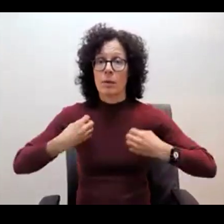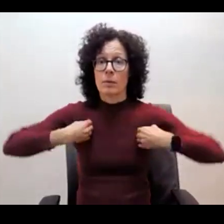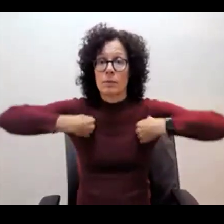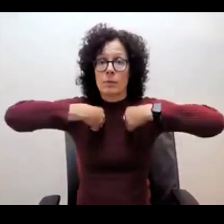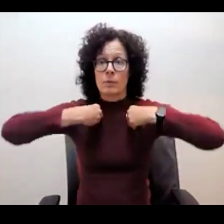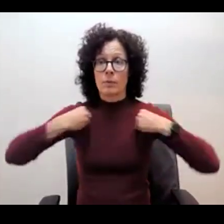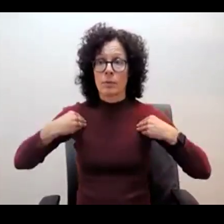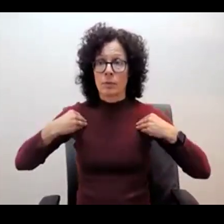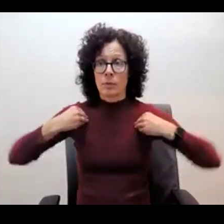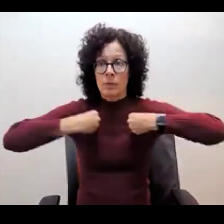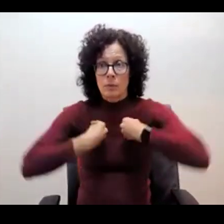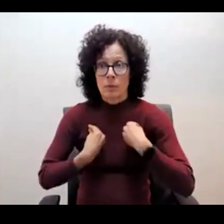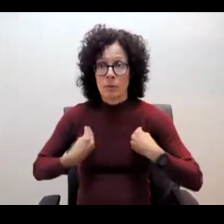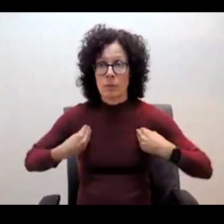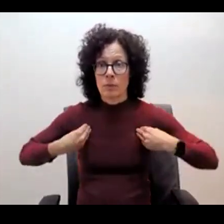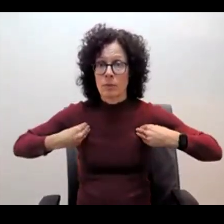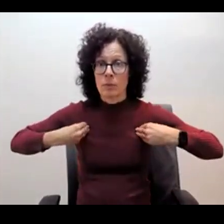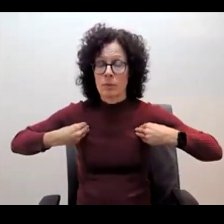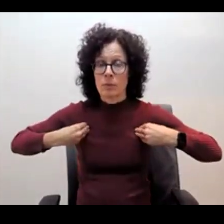out as they come down.